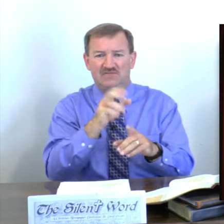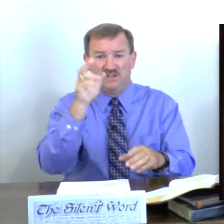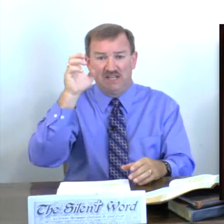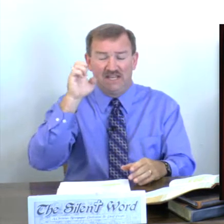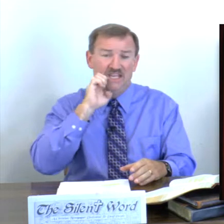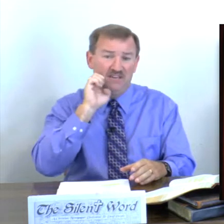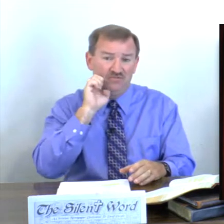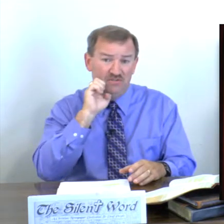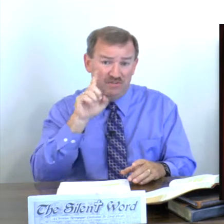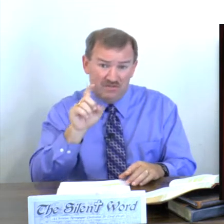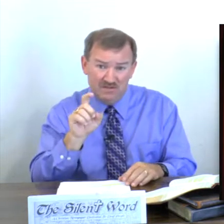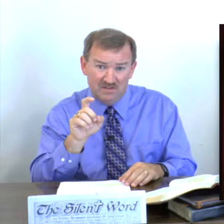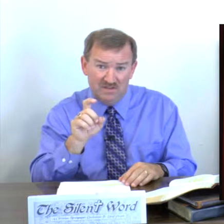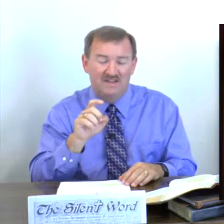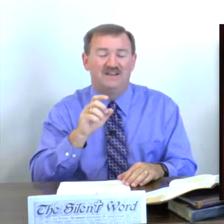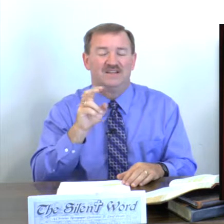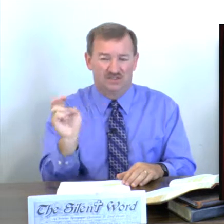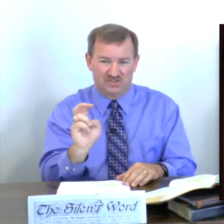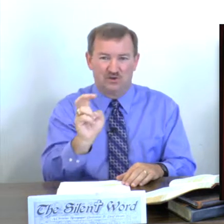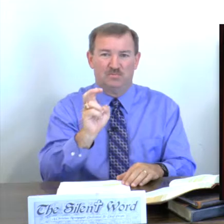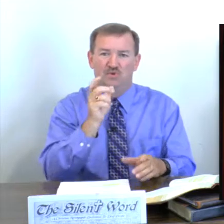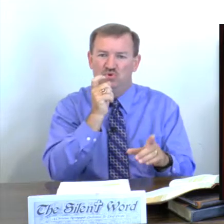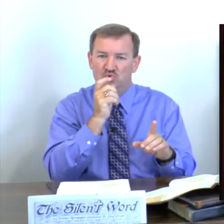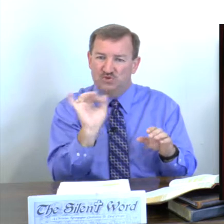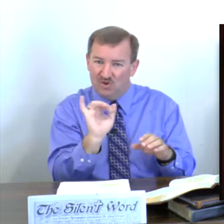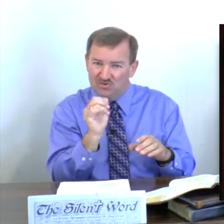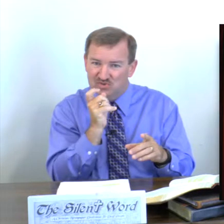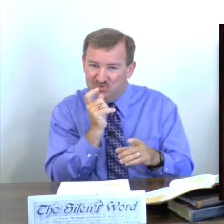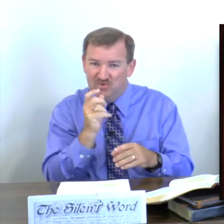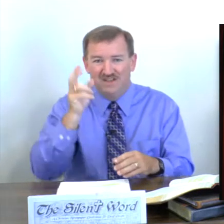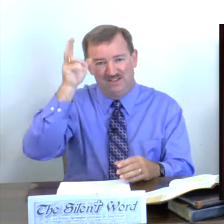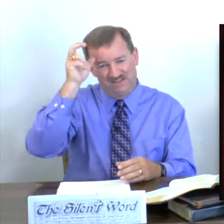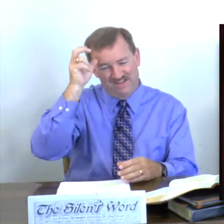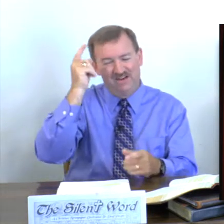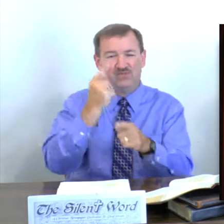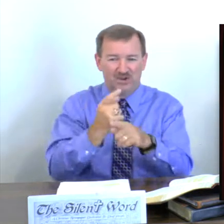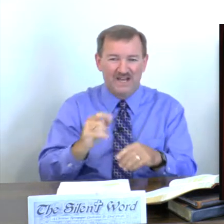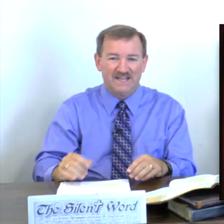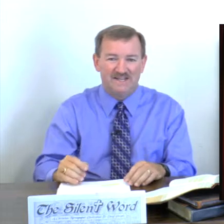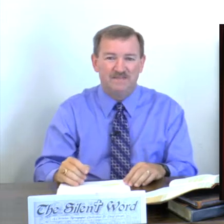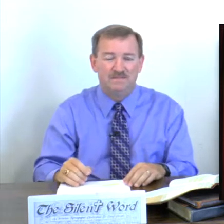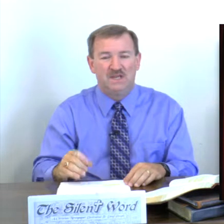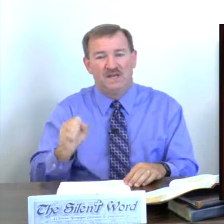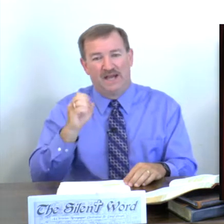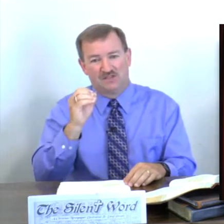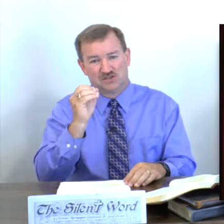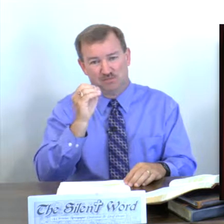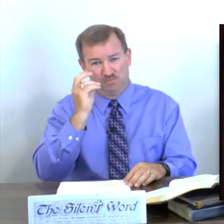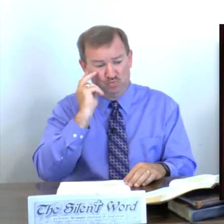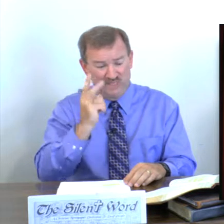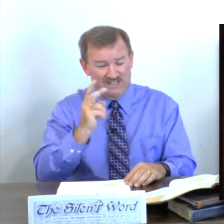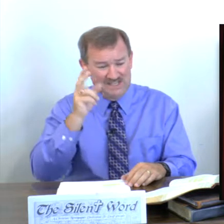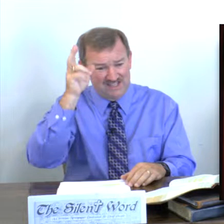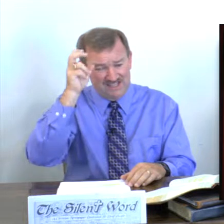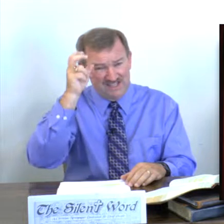deceived Eve? The serpent. Who was also who? The devil, right. And so we see that the